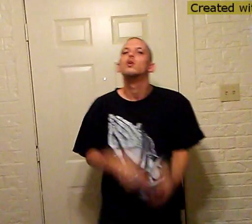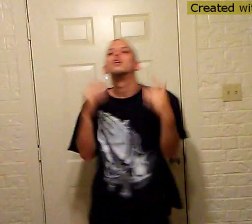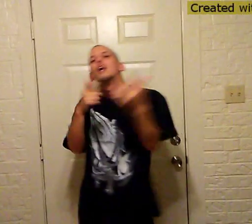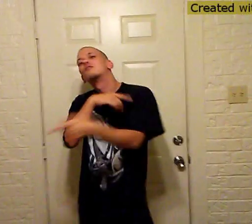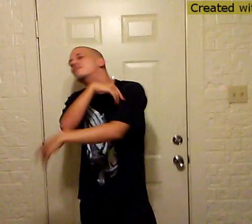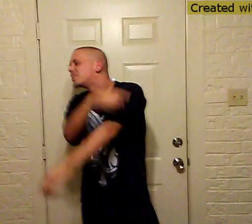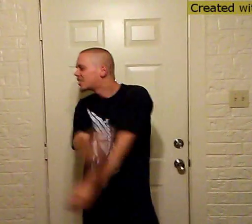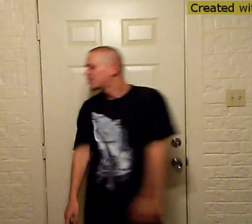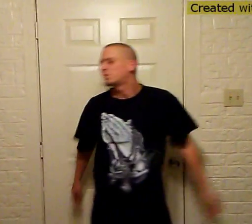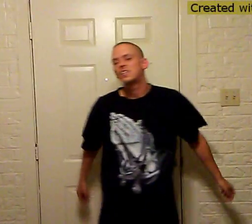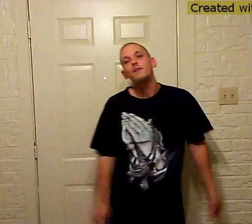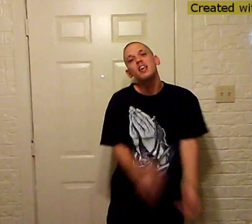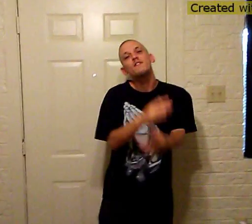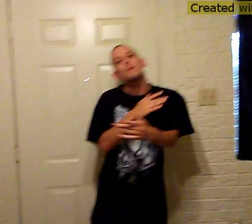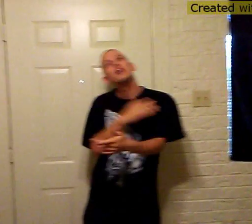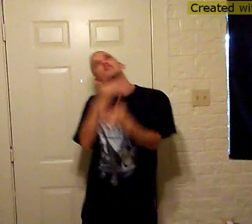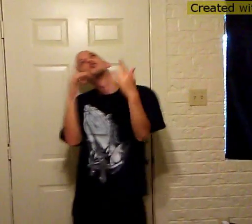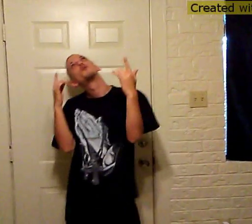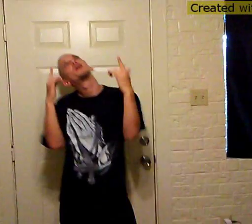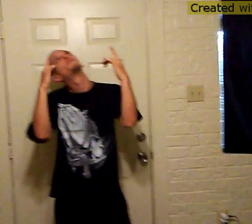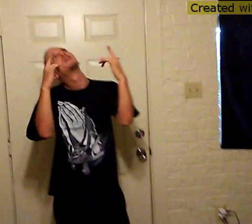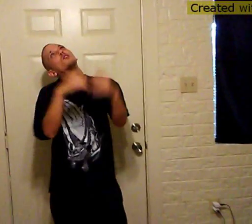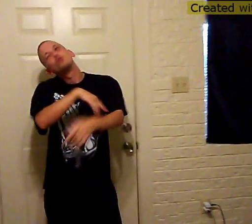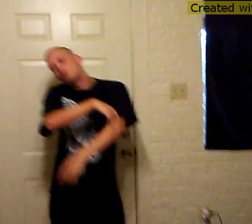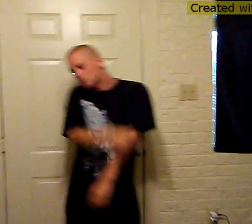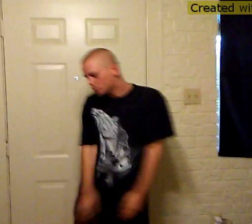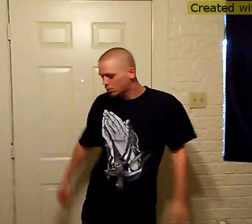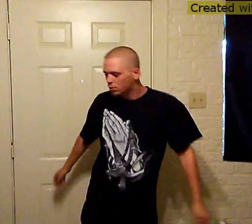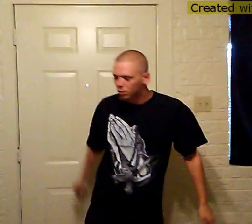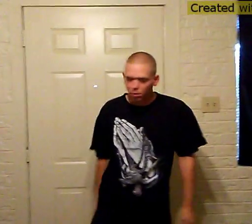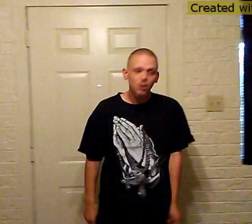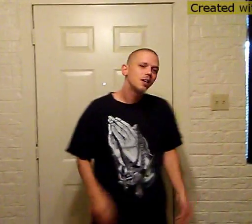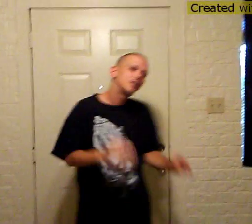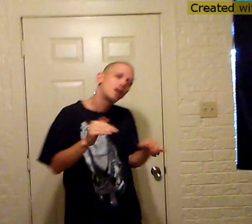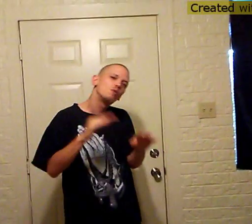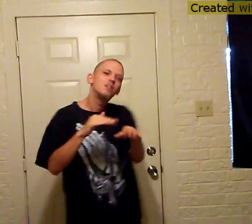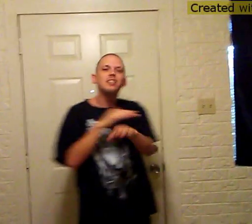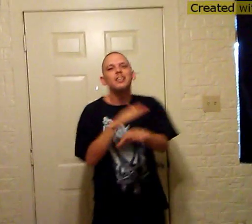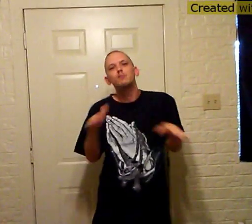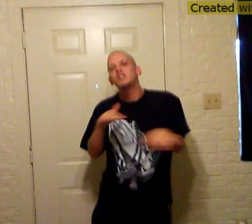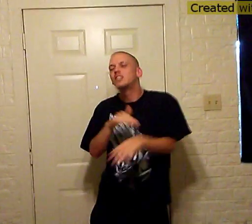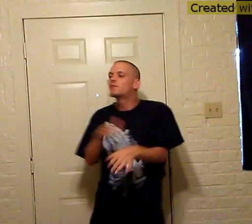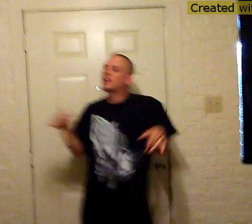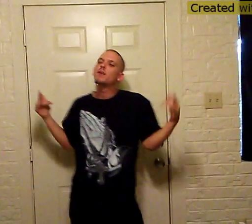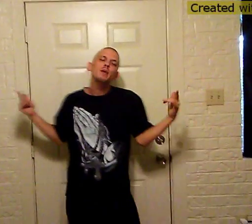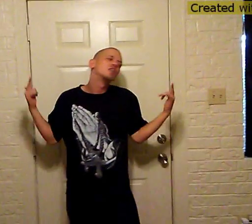through. Don't even judge me if you ever been through what I've been through. Don't even judge me if you ever been through